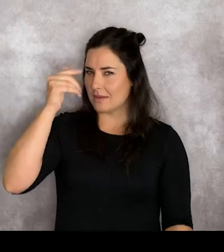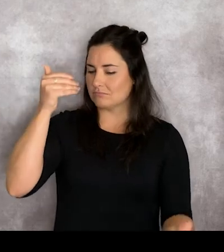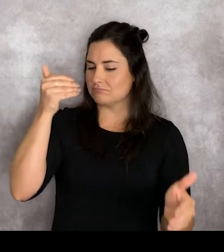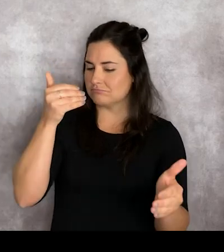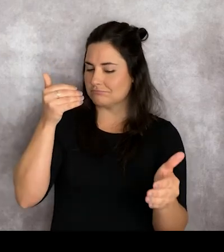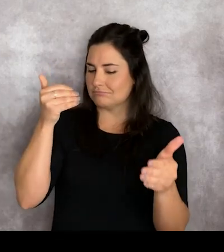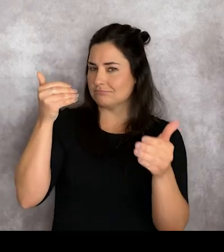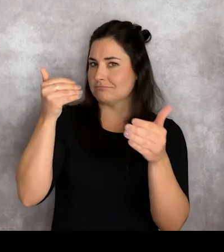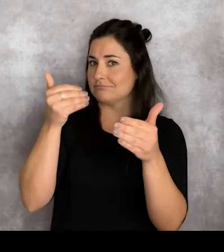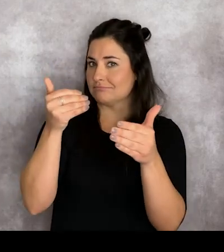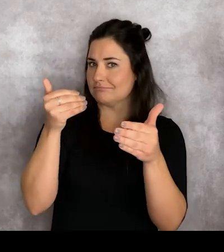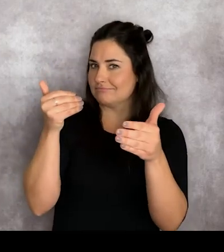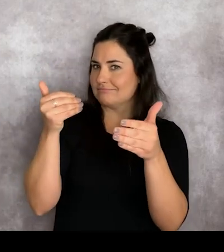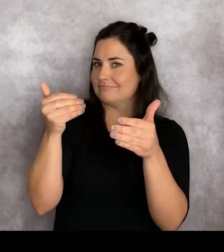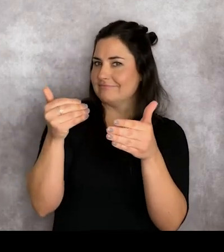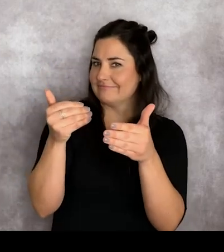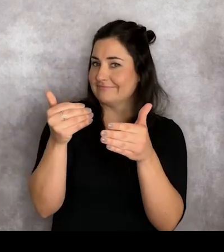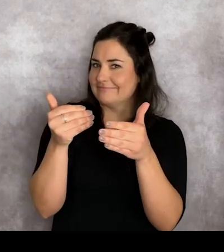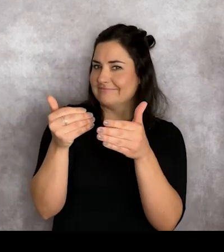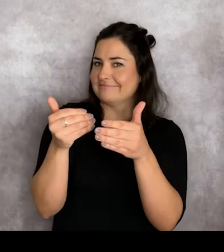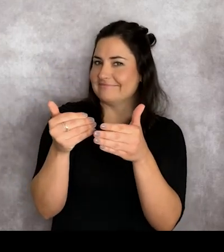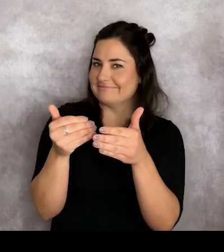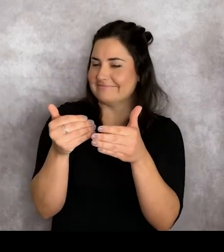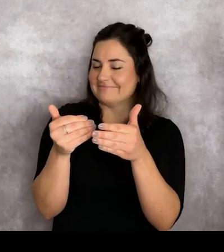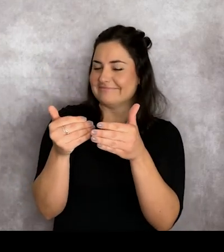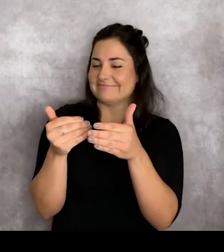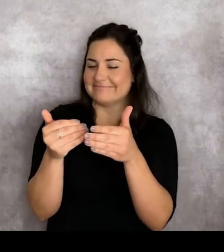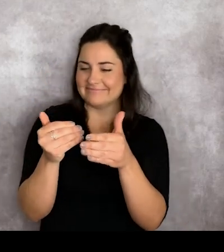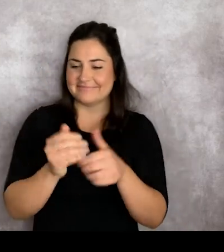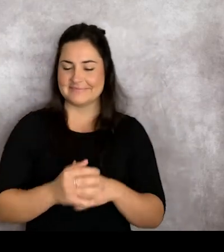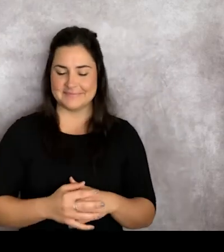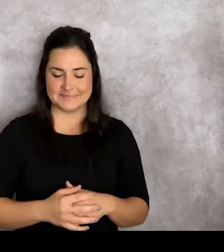I think it's only a matter of time.